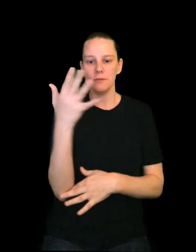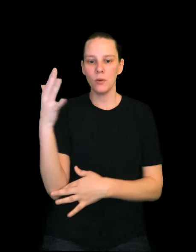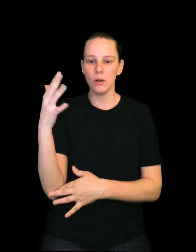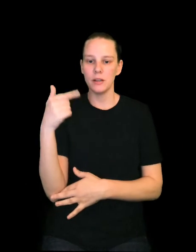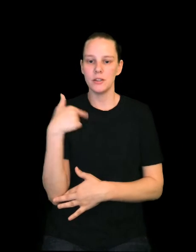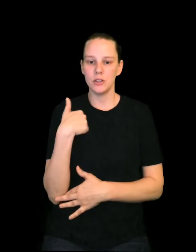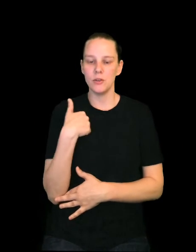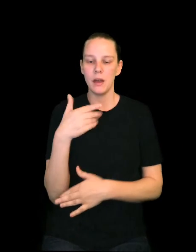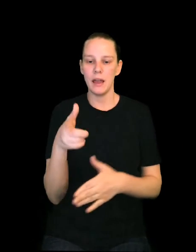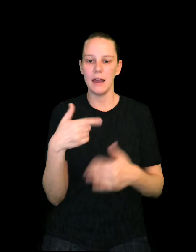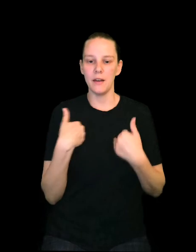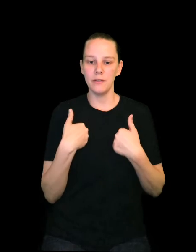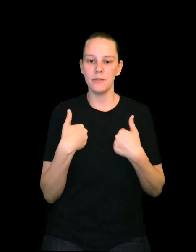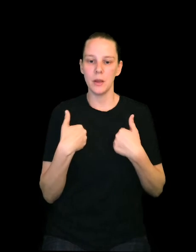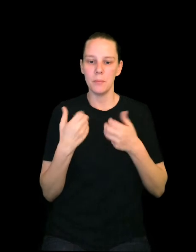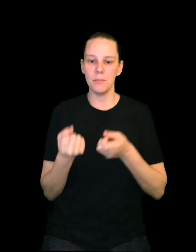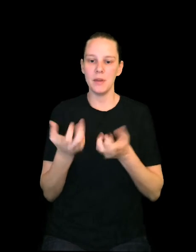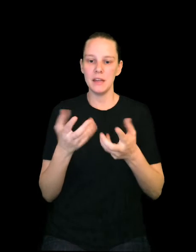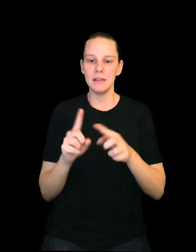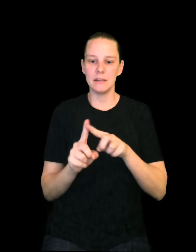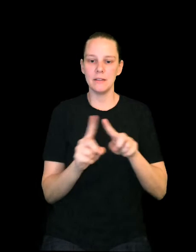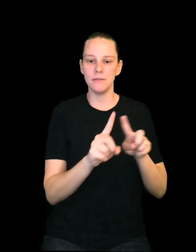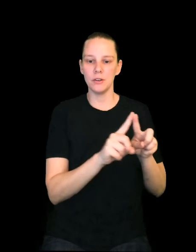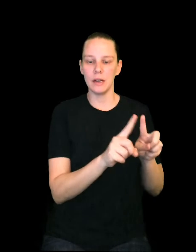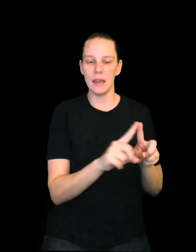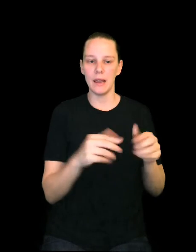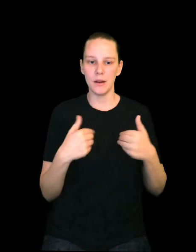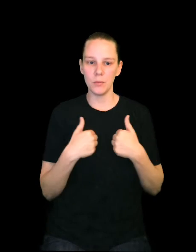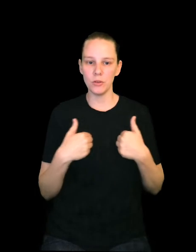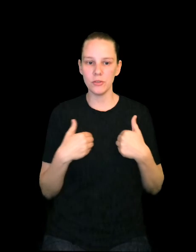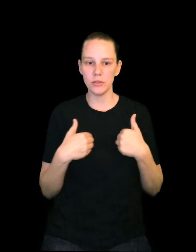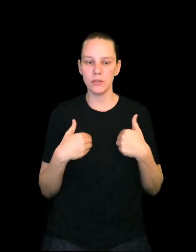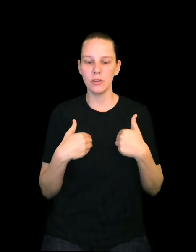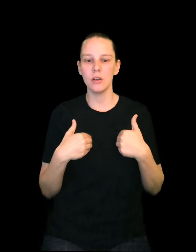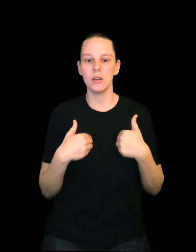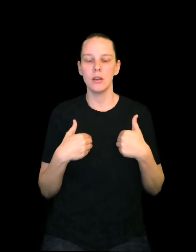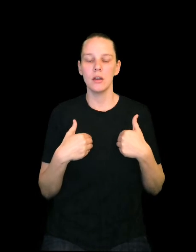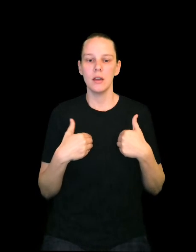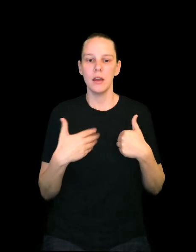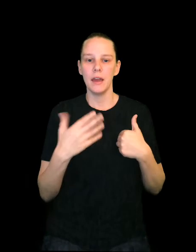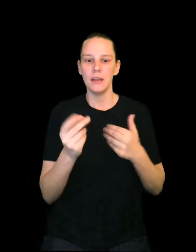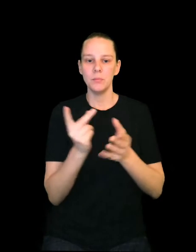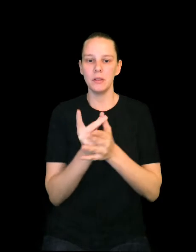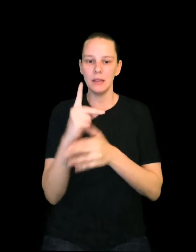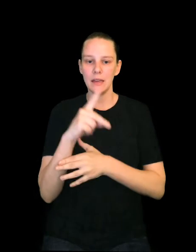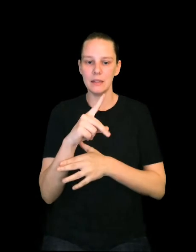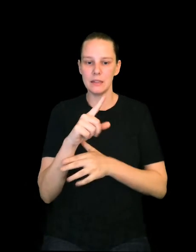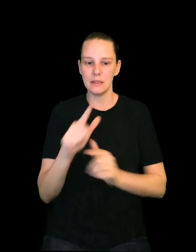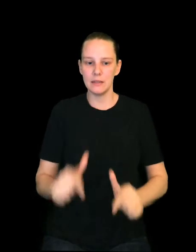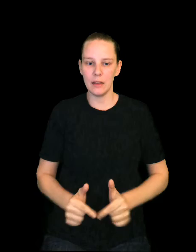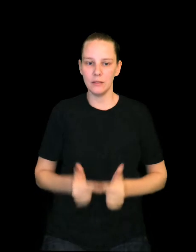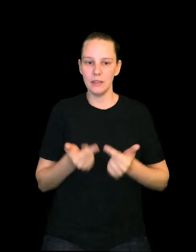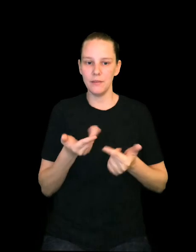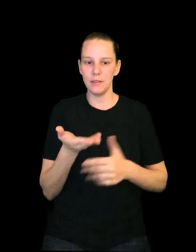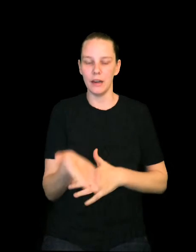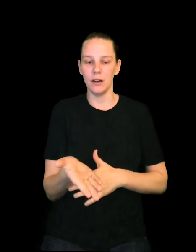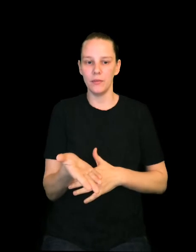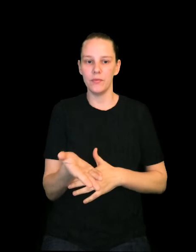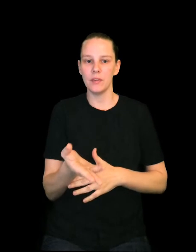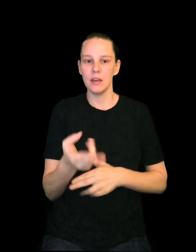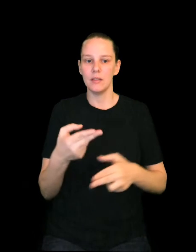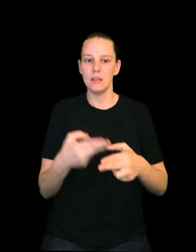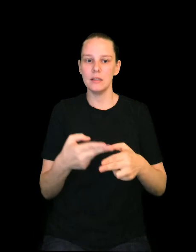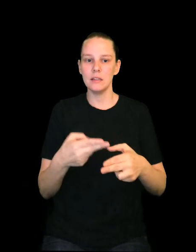In a forest, you have many different animals and plants that live